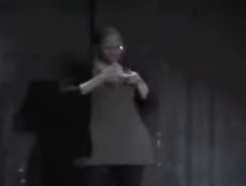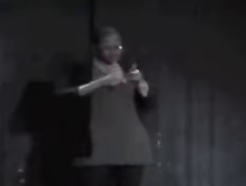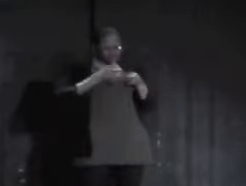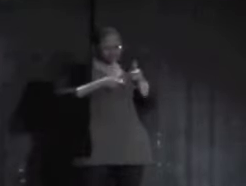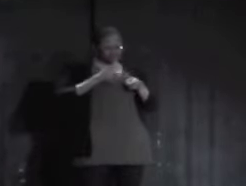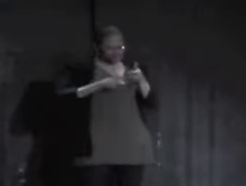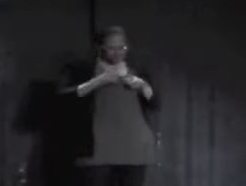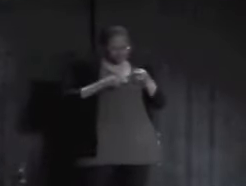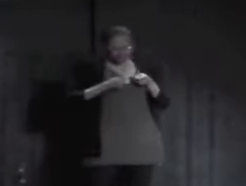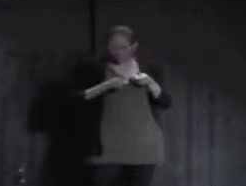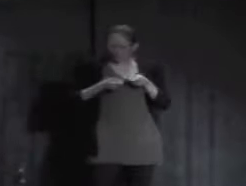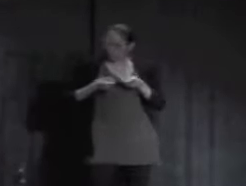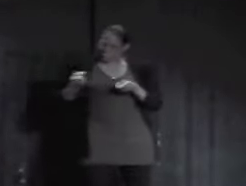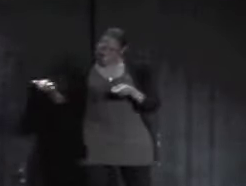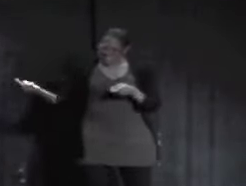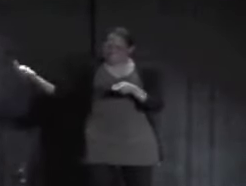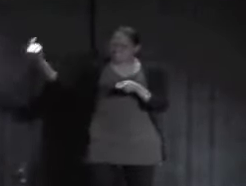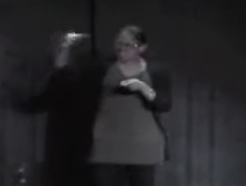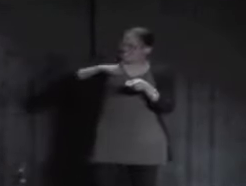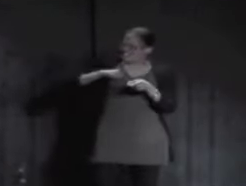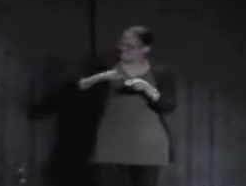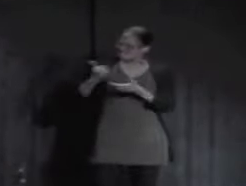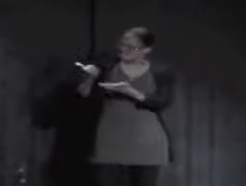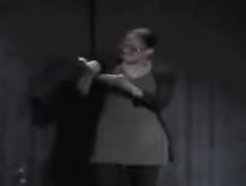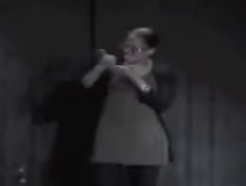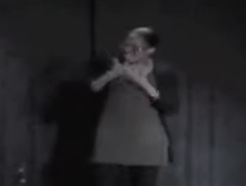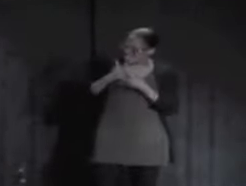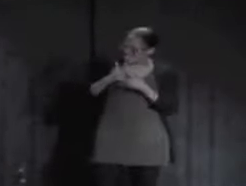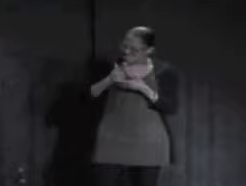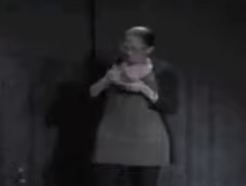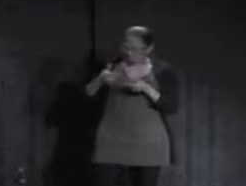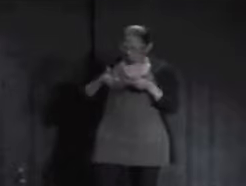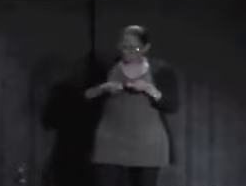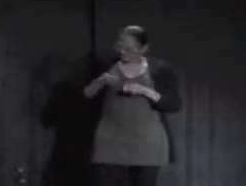And he pages him. "You know, I need you to come here and help me out.